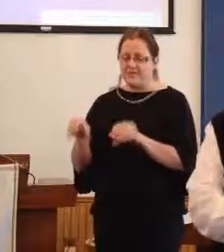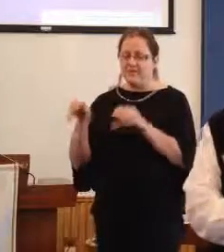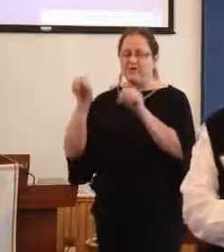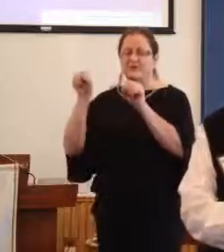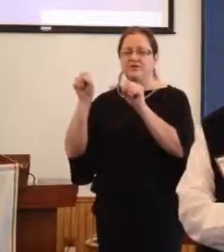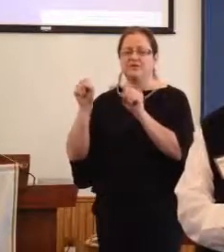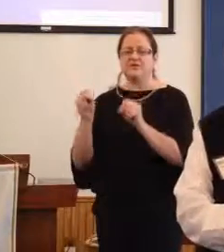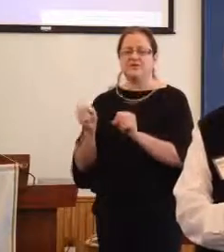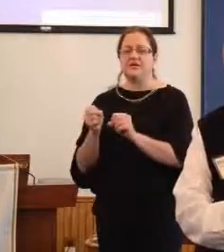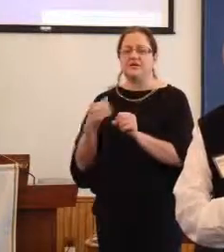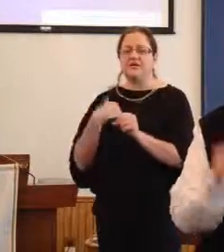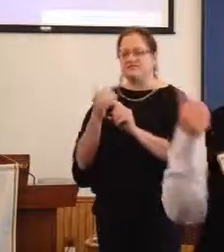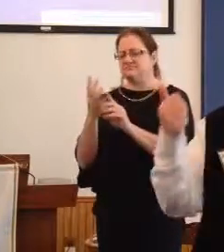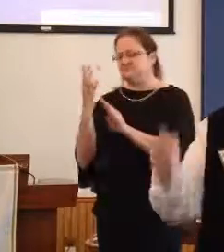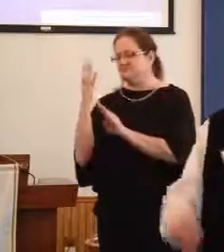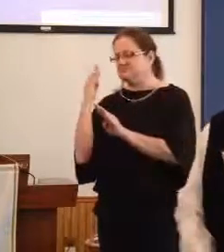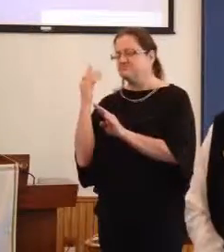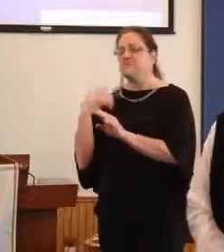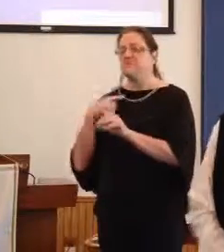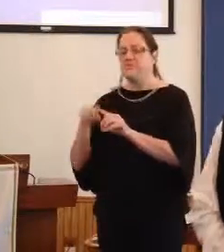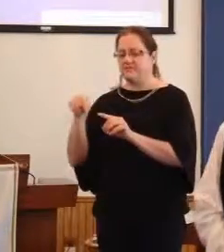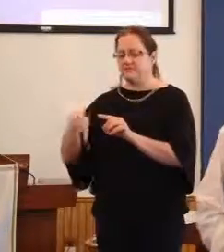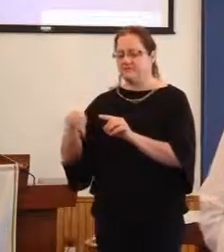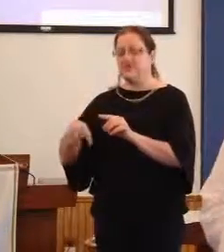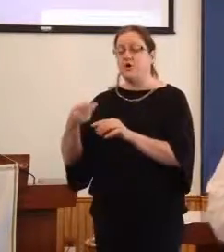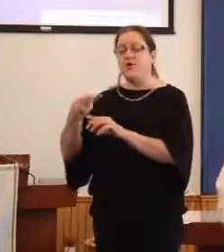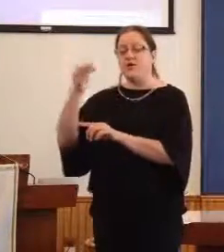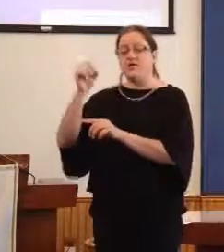miracles. Rising from the dead.